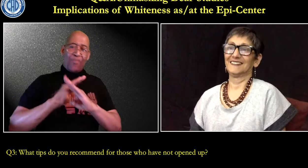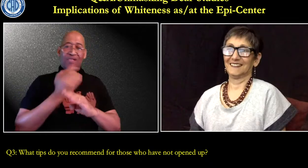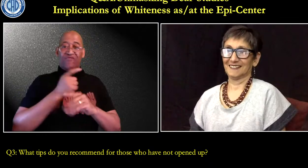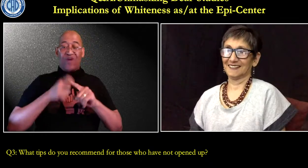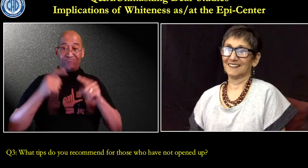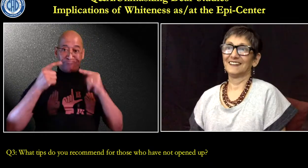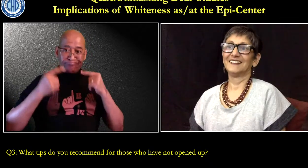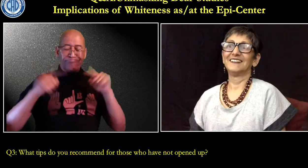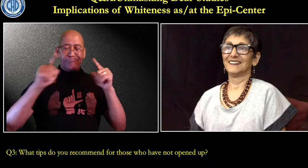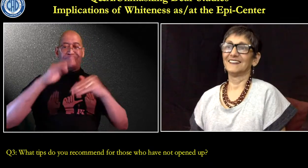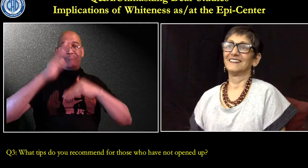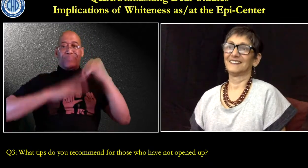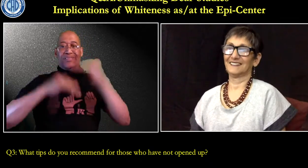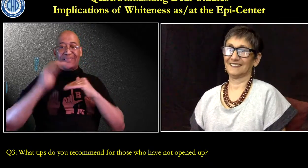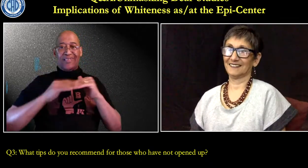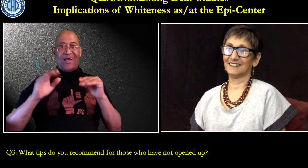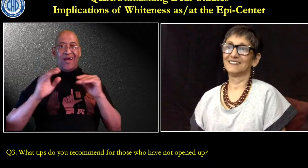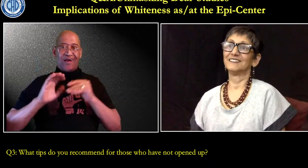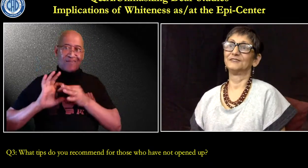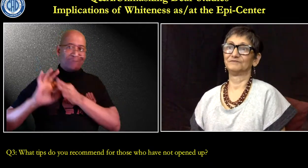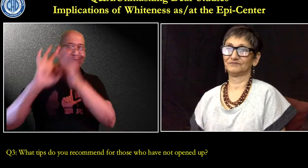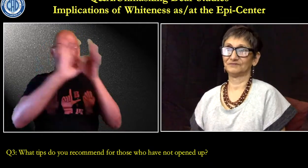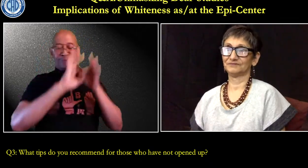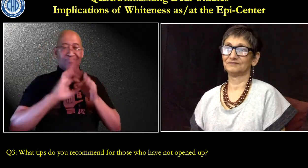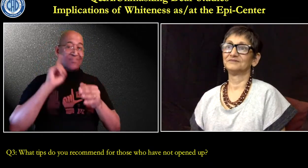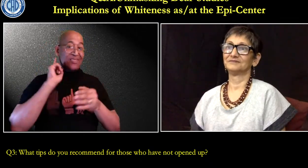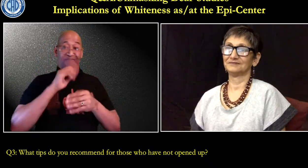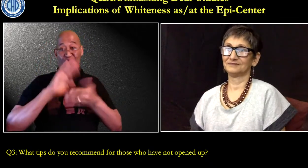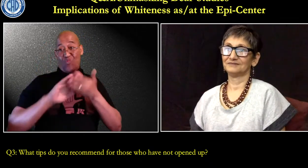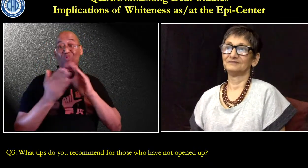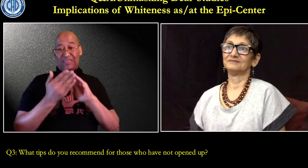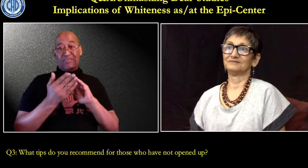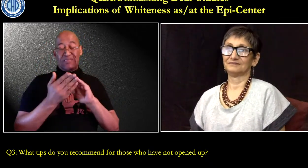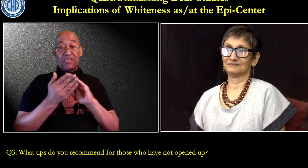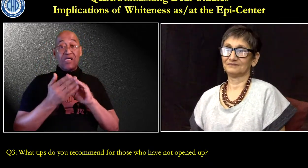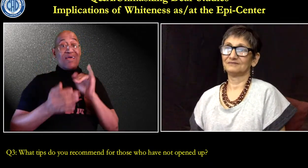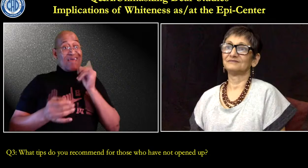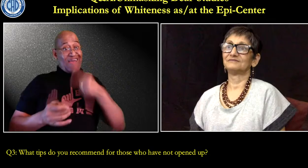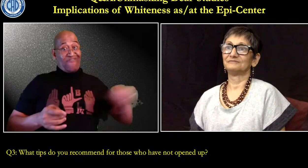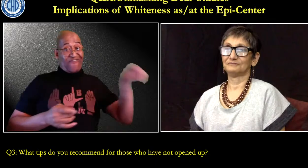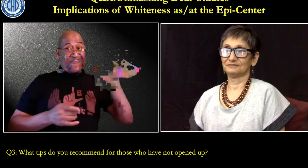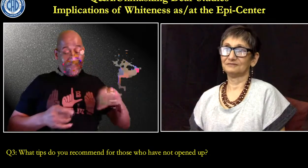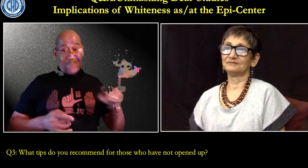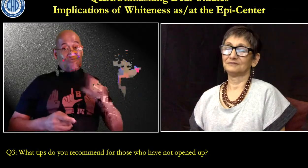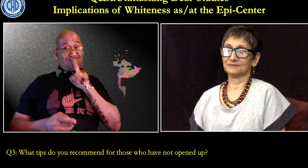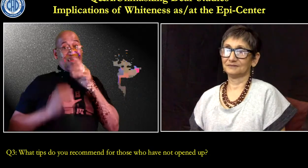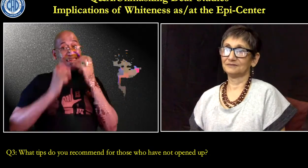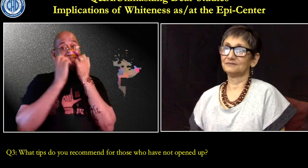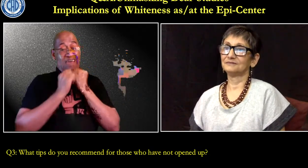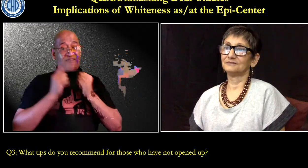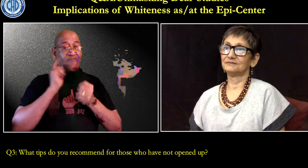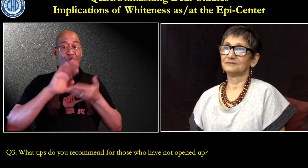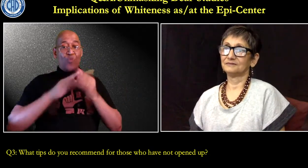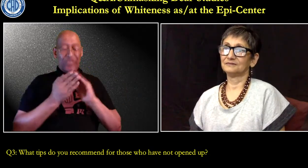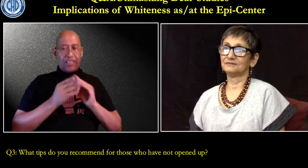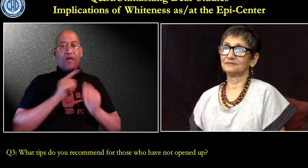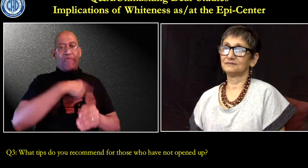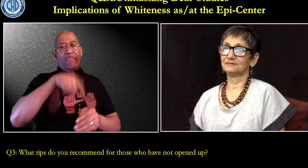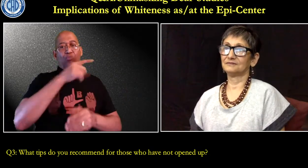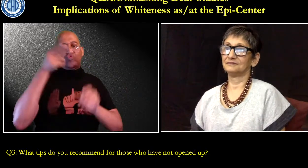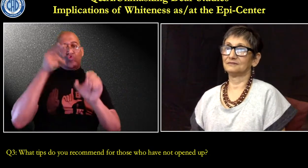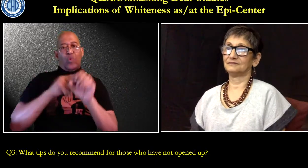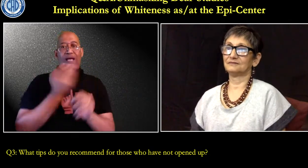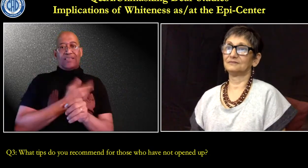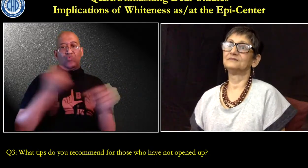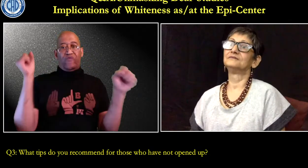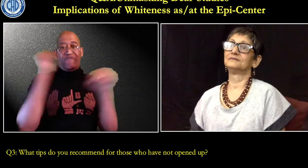And it's still cracks after cracks, blocking and not having that unity in the community. But if we